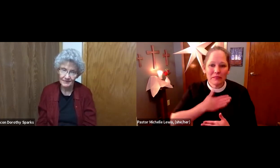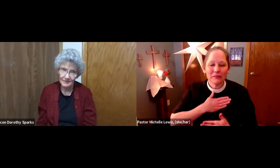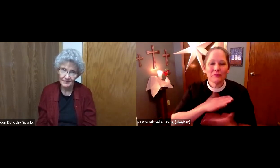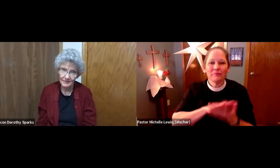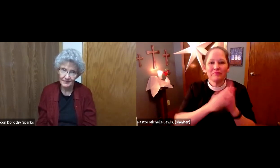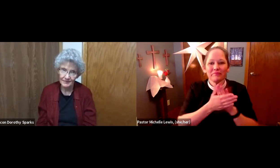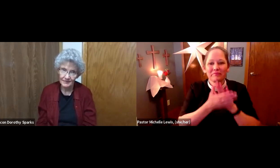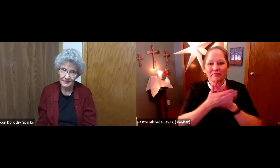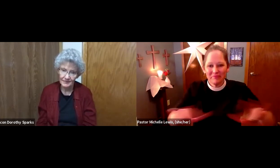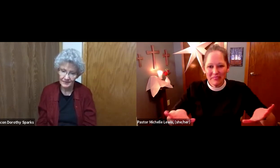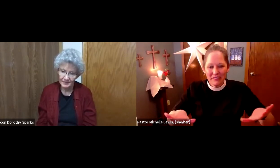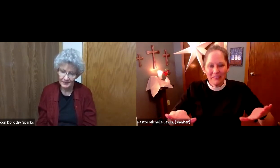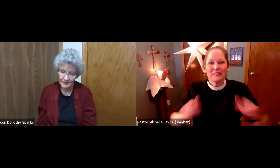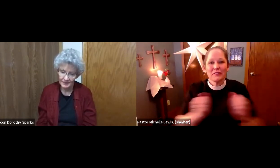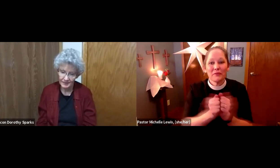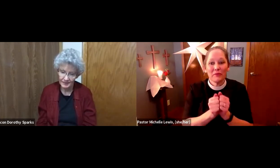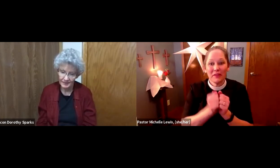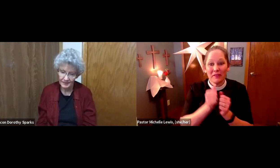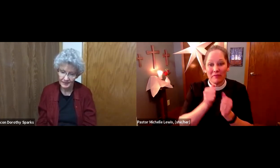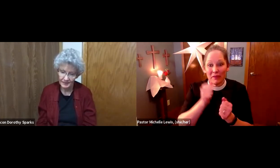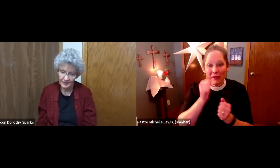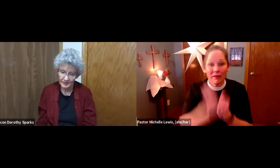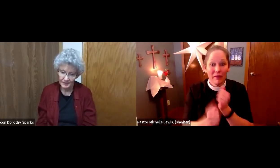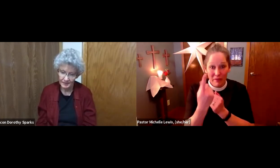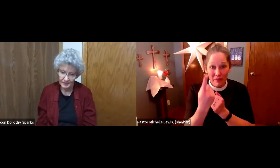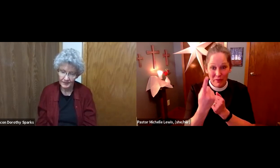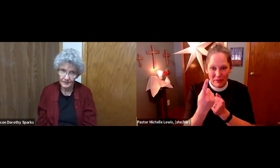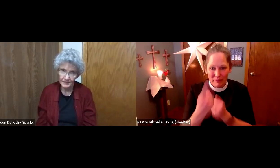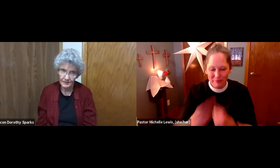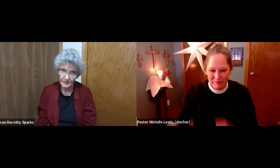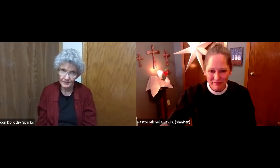Now, for those of you at home, please share peace with one another.